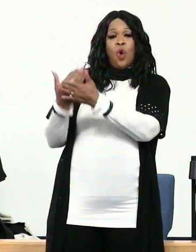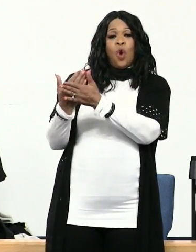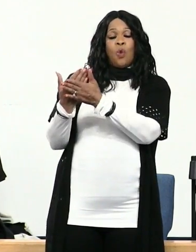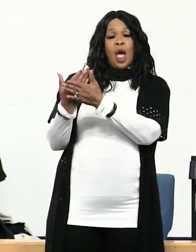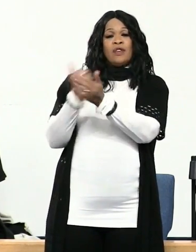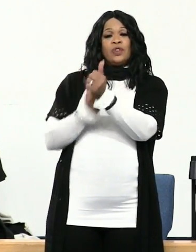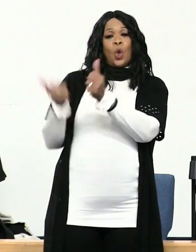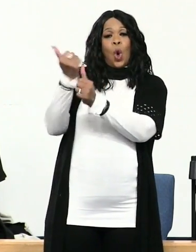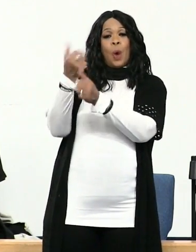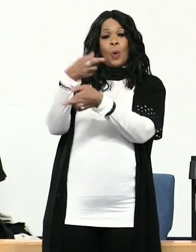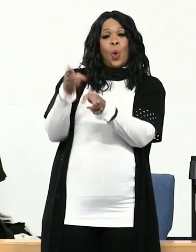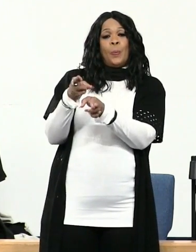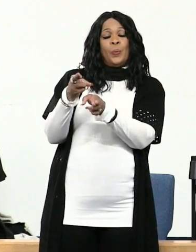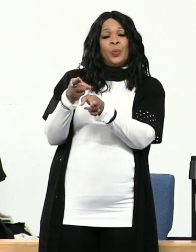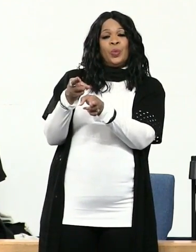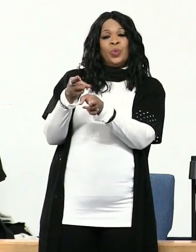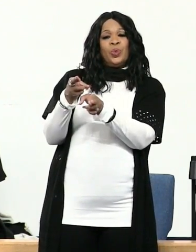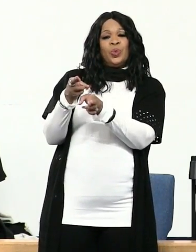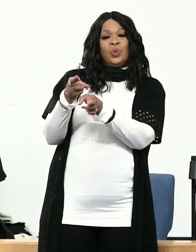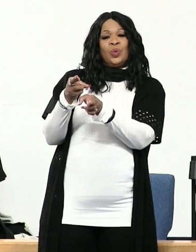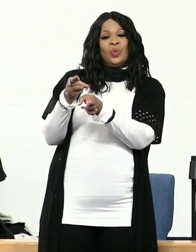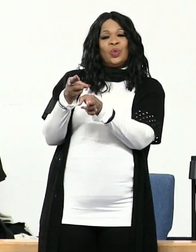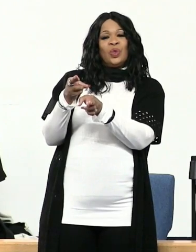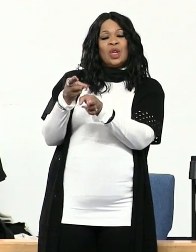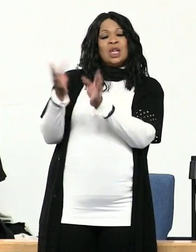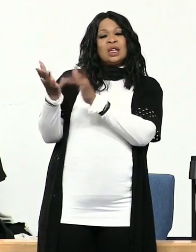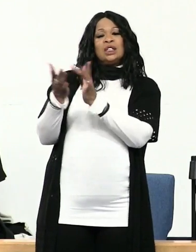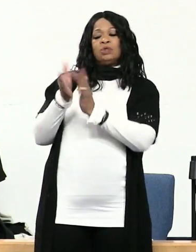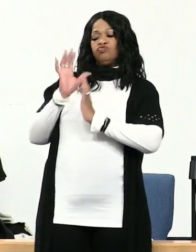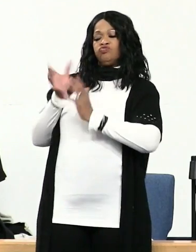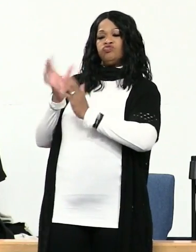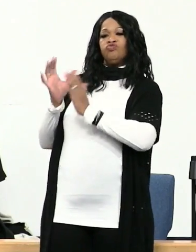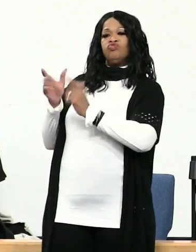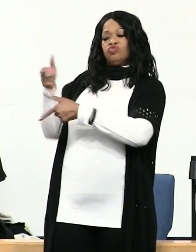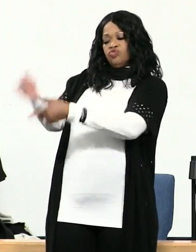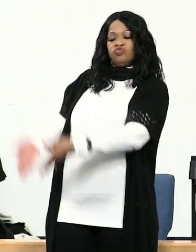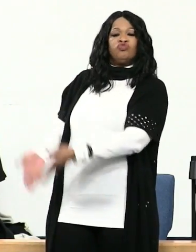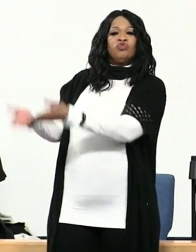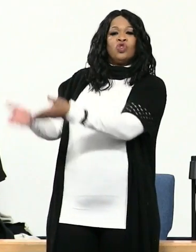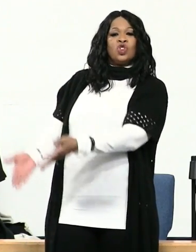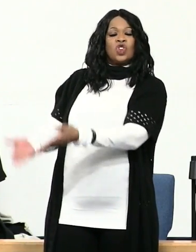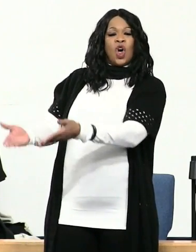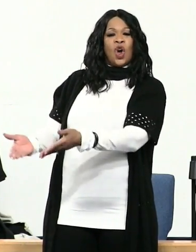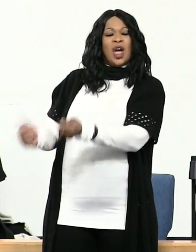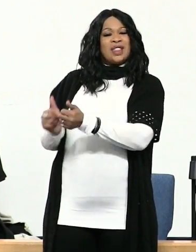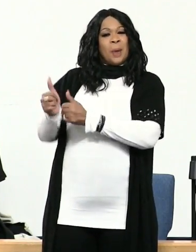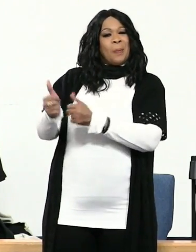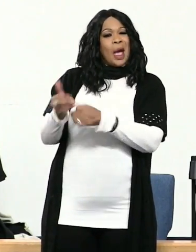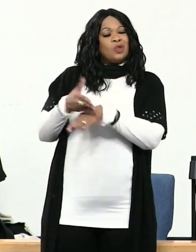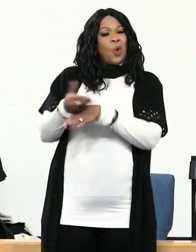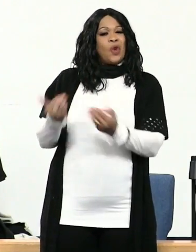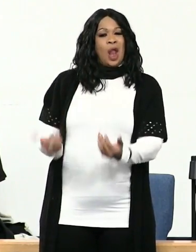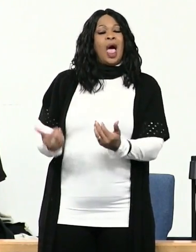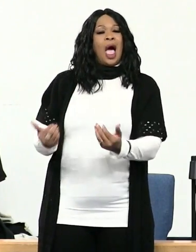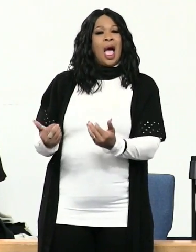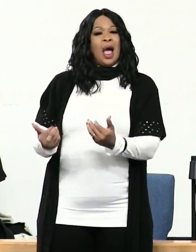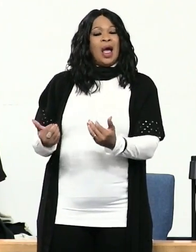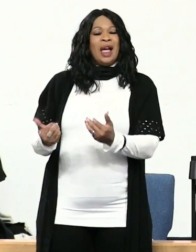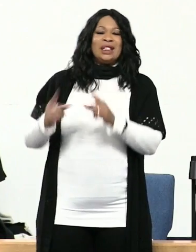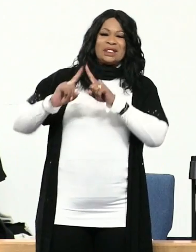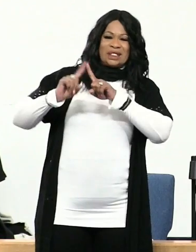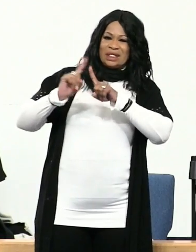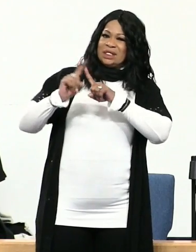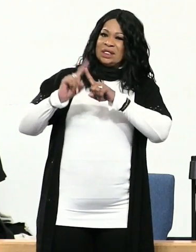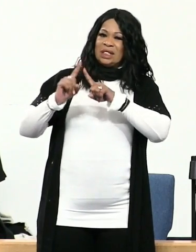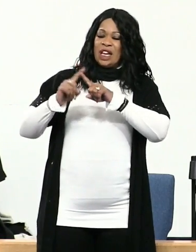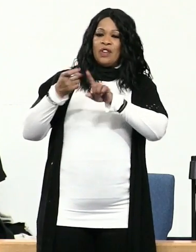room, Jesus begins to talk with them. And this Passover now is different